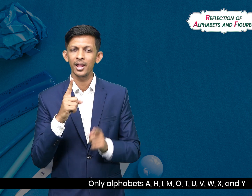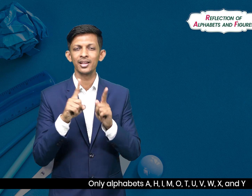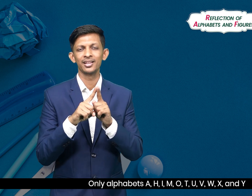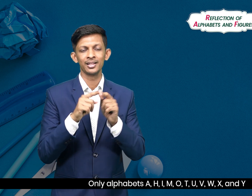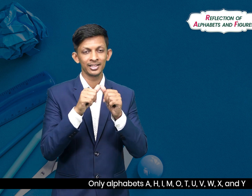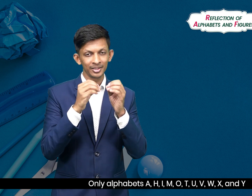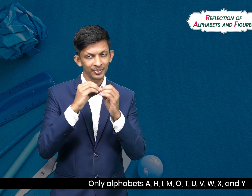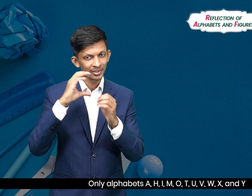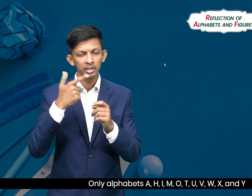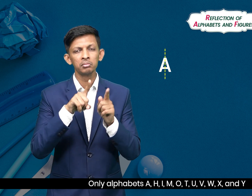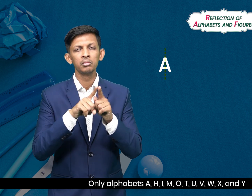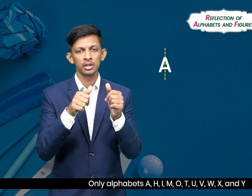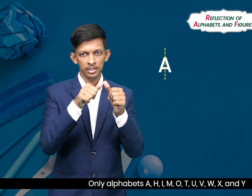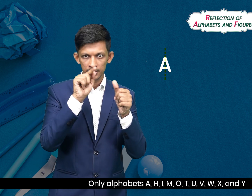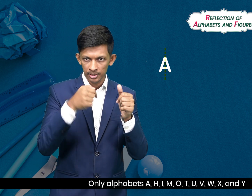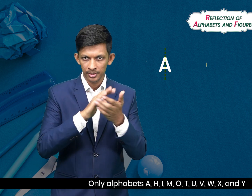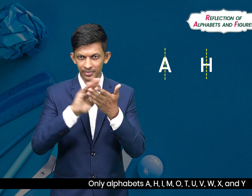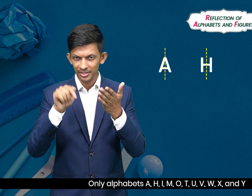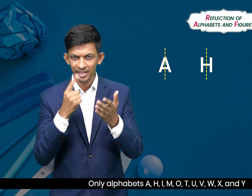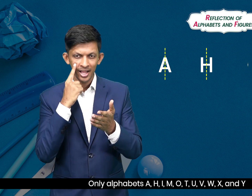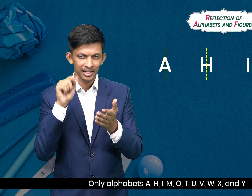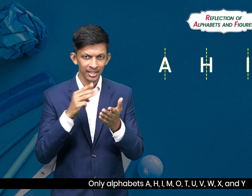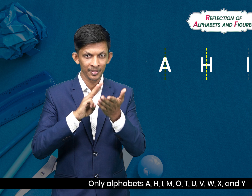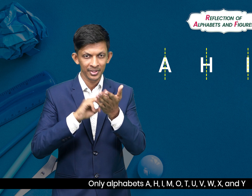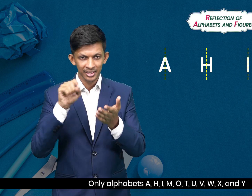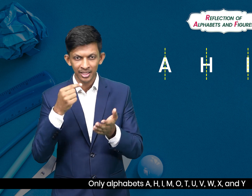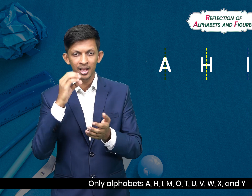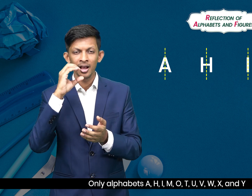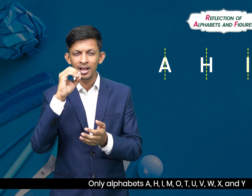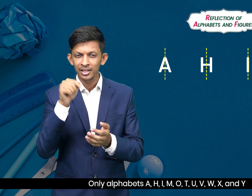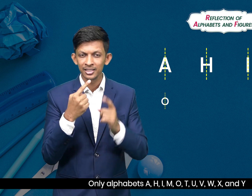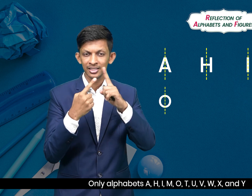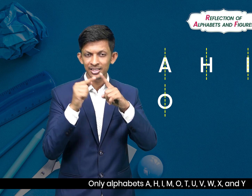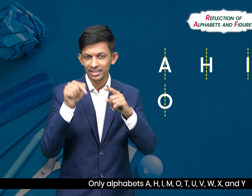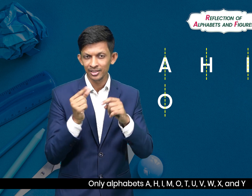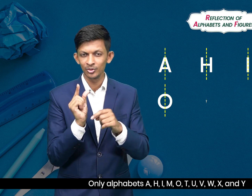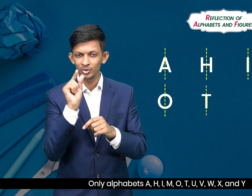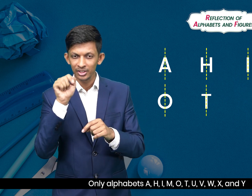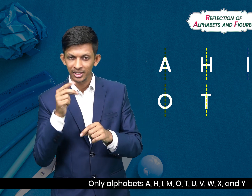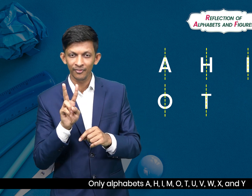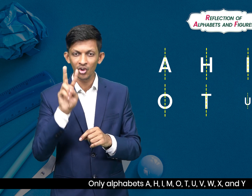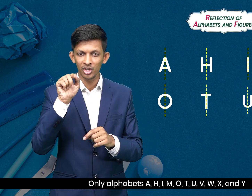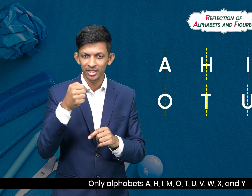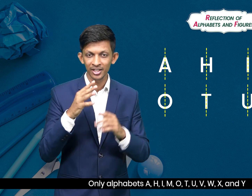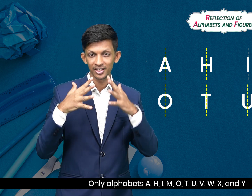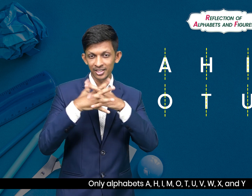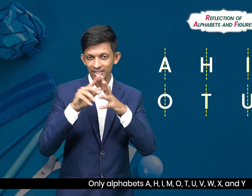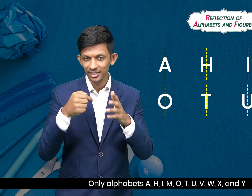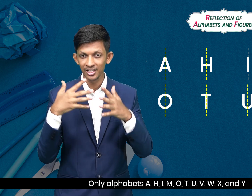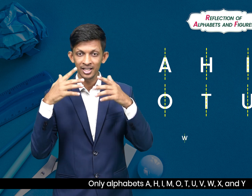Only alphabets A, H, I, M, O, T, U, V,